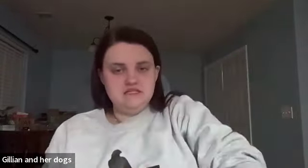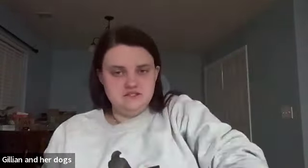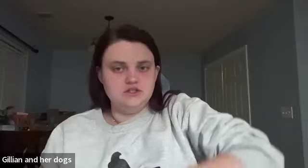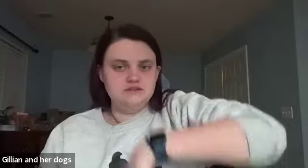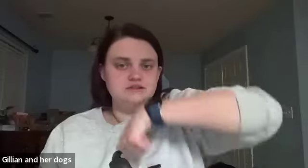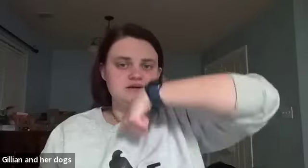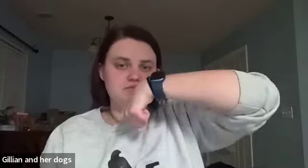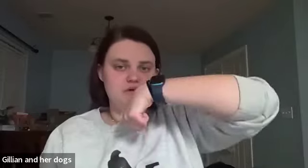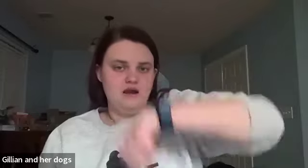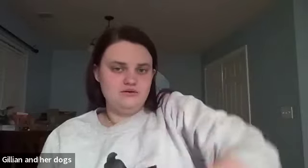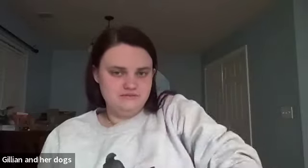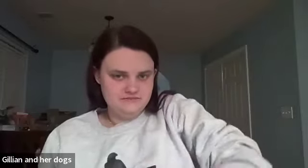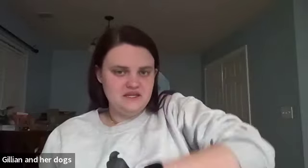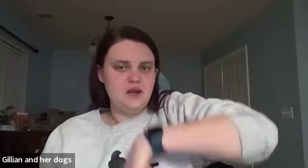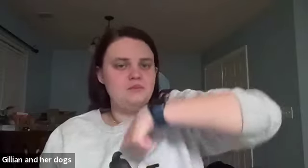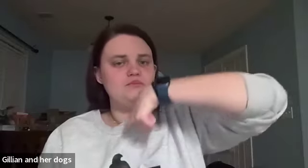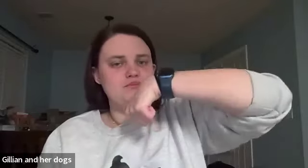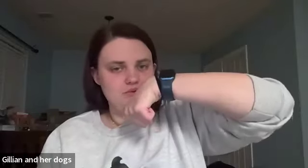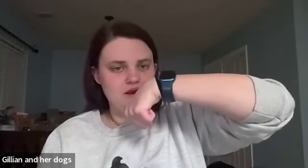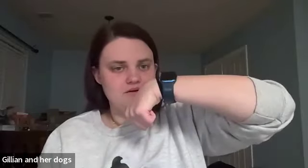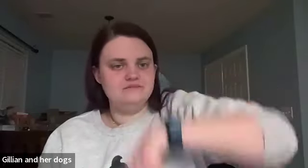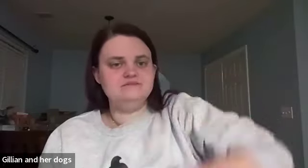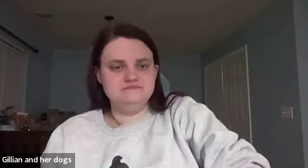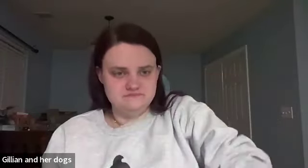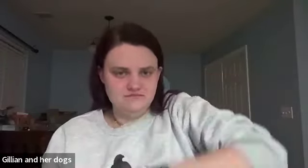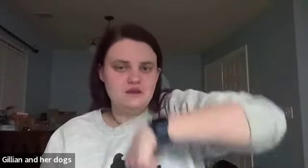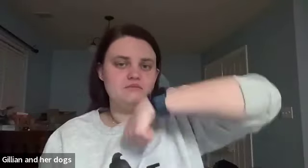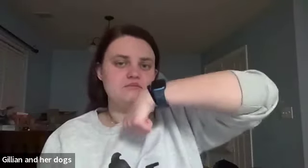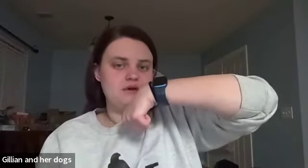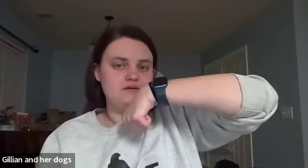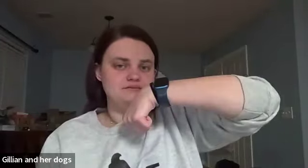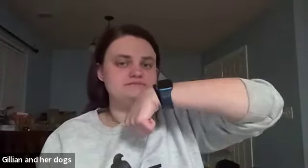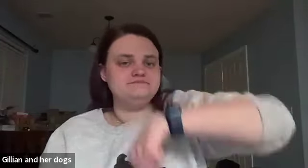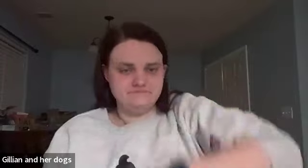the center. Proud. Proud. Proud.